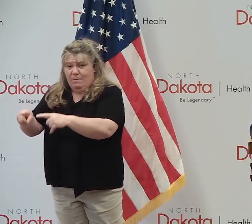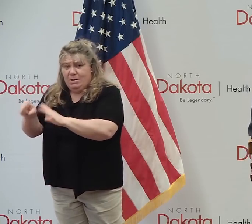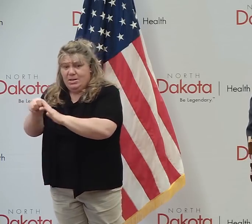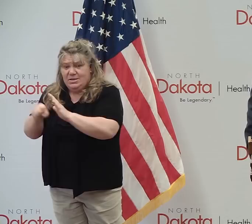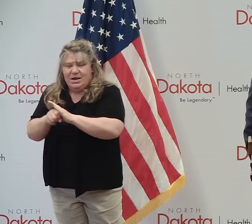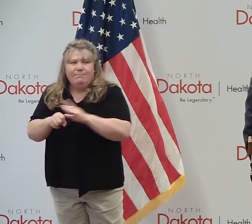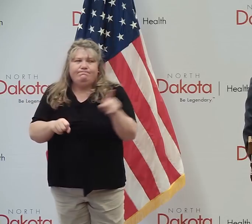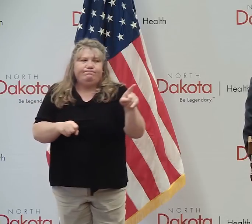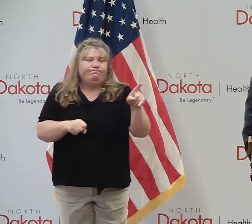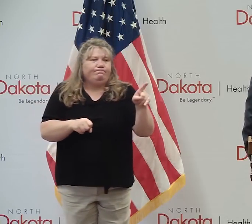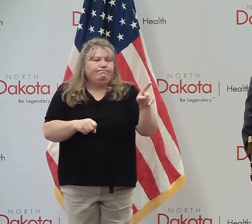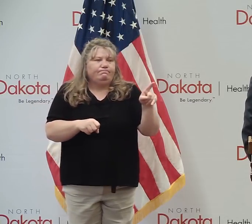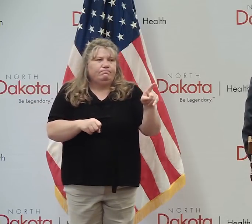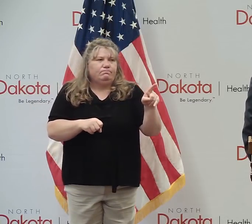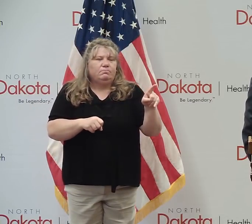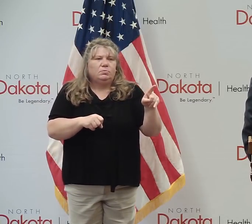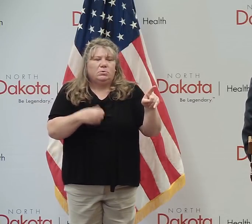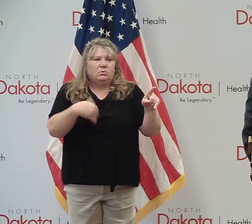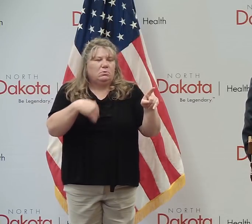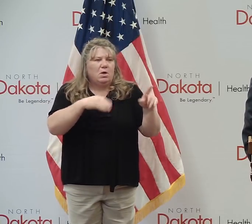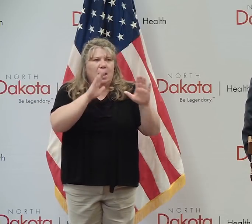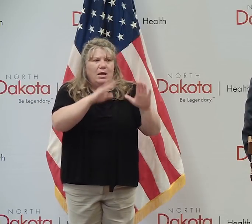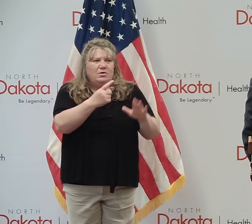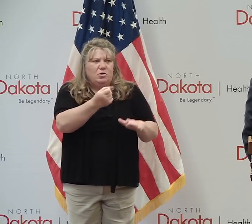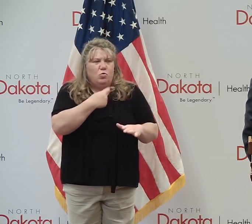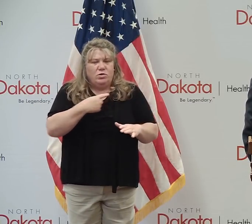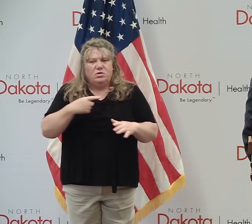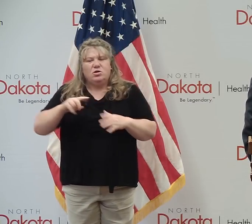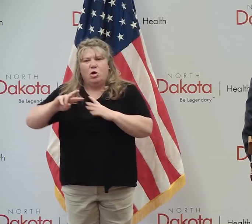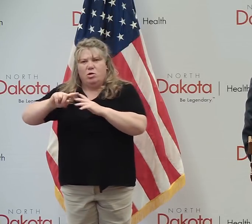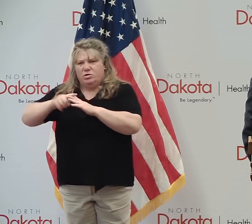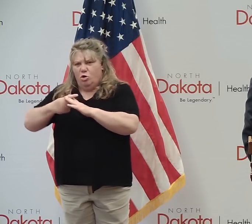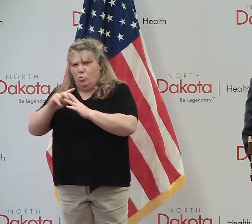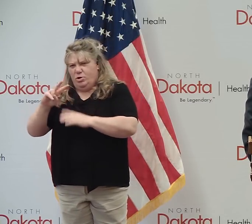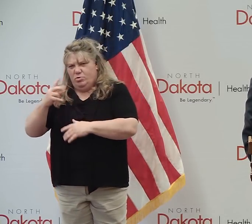These are excellent questions, and let me start with the second one first.